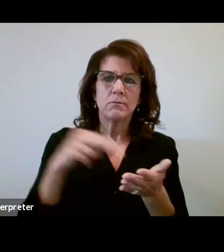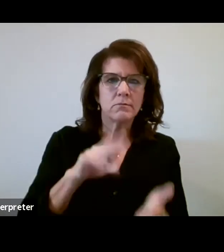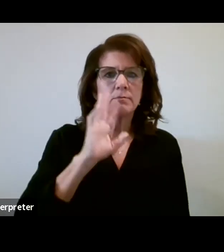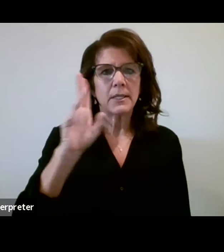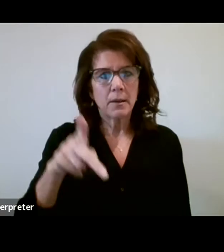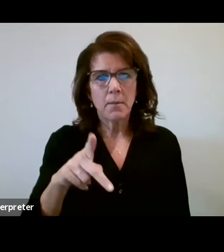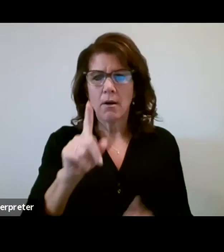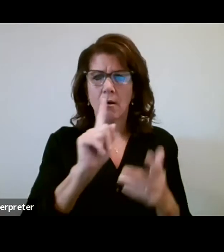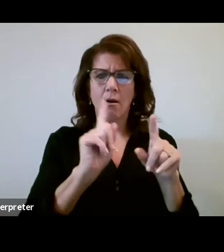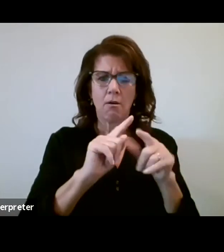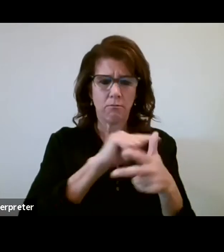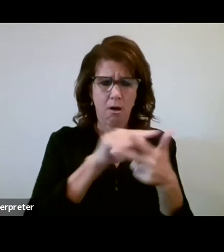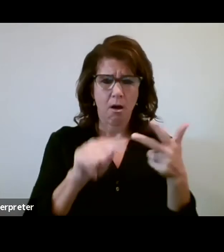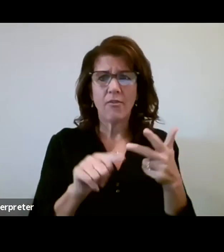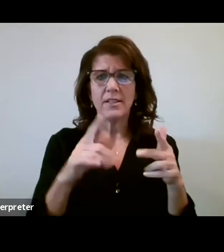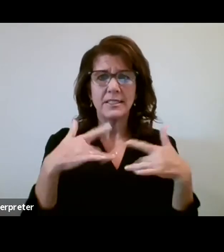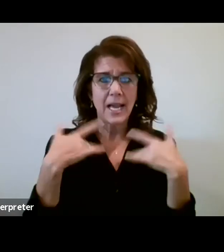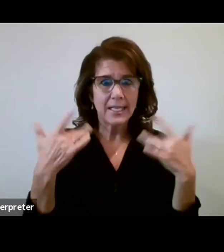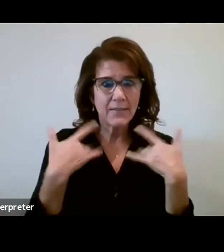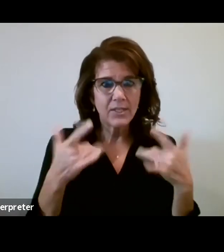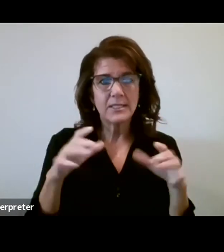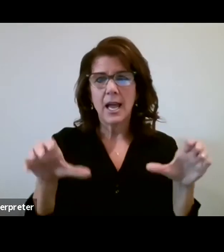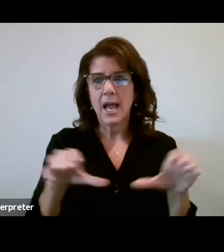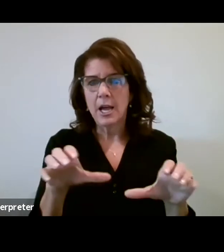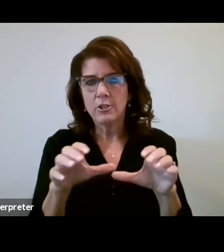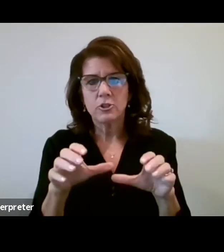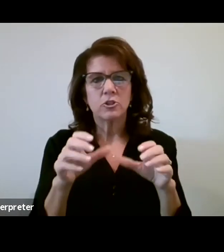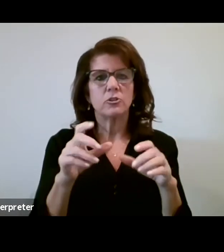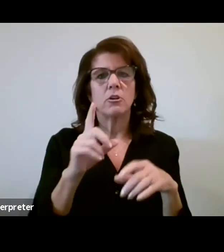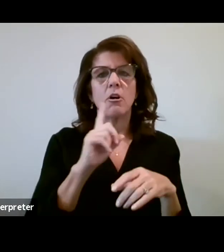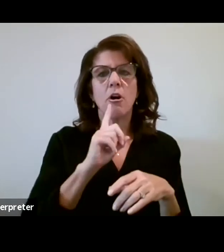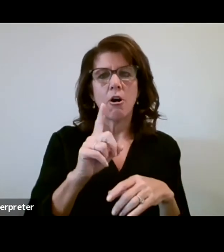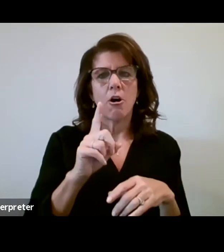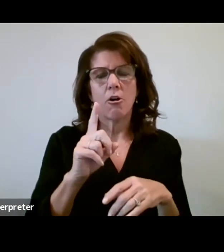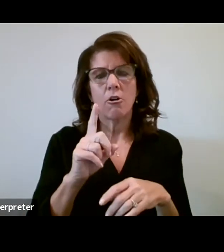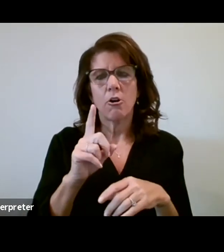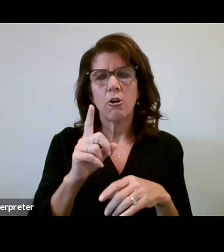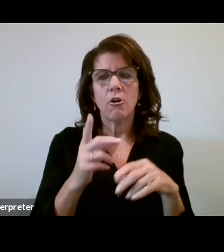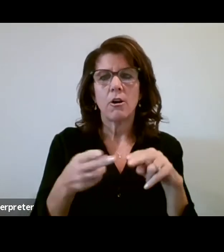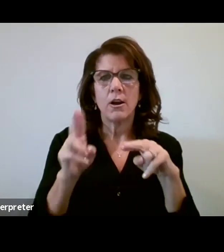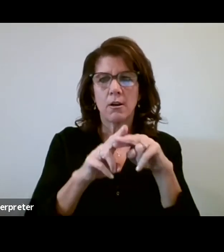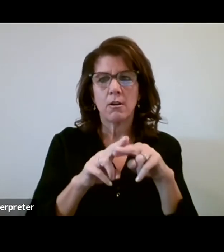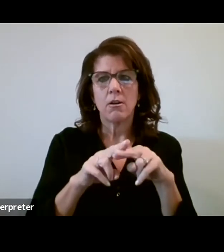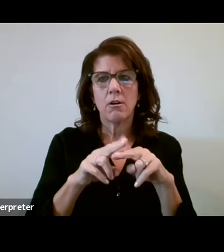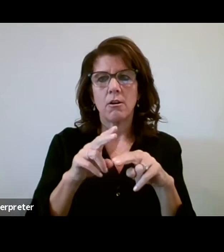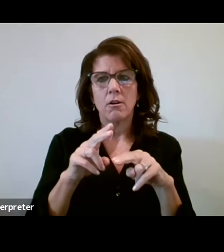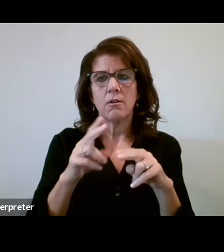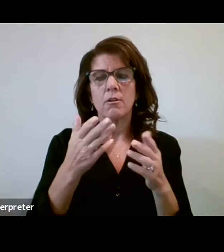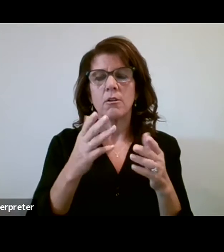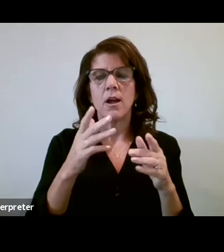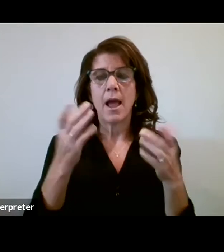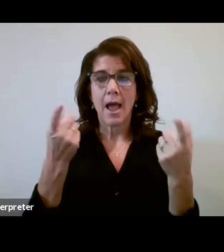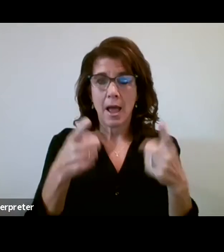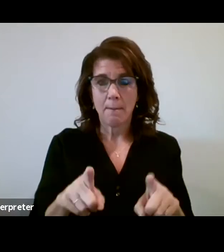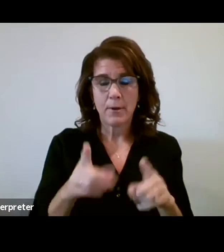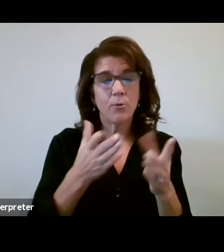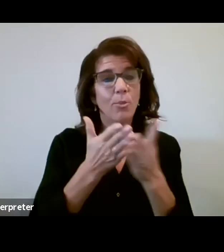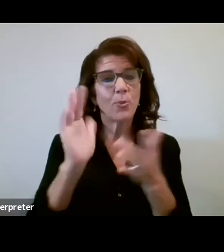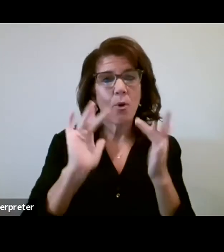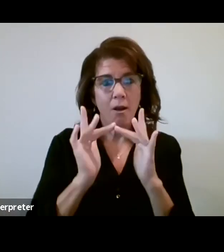of these activities and actions and many more are increasingly carried out